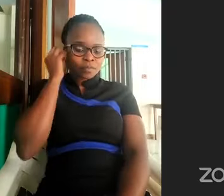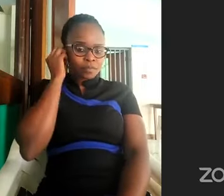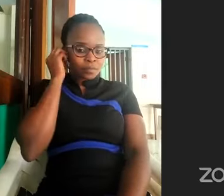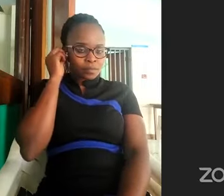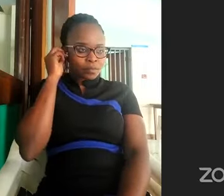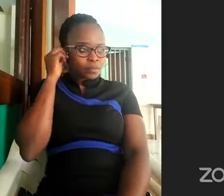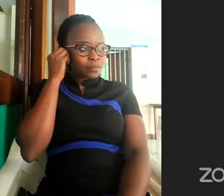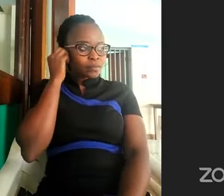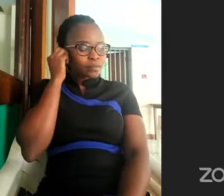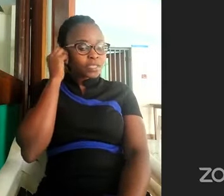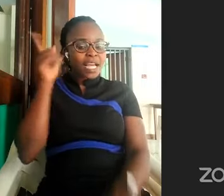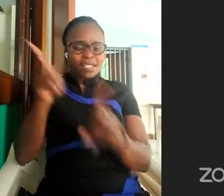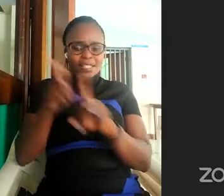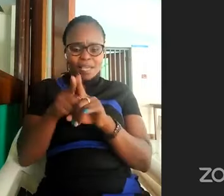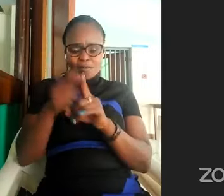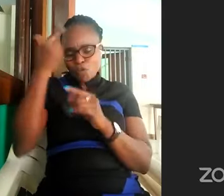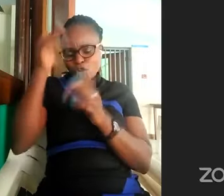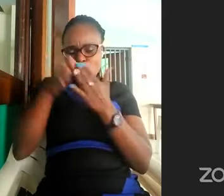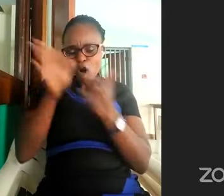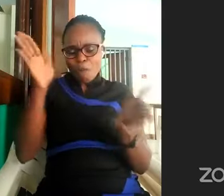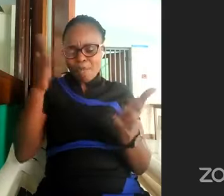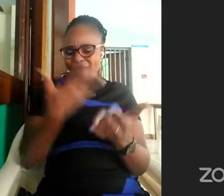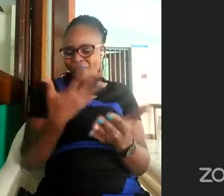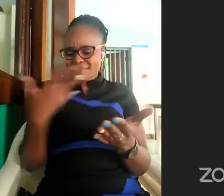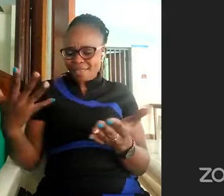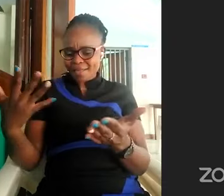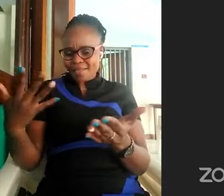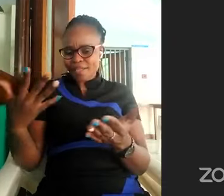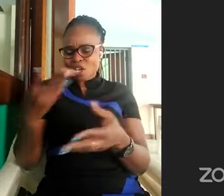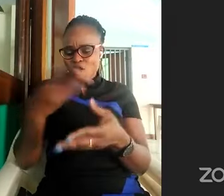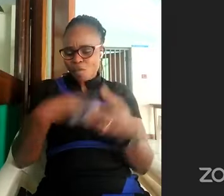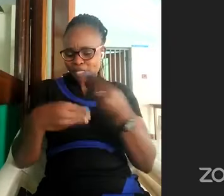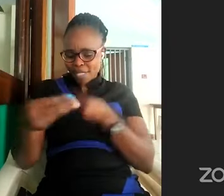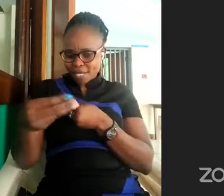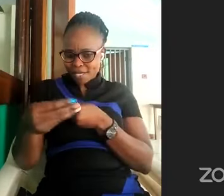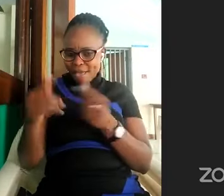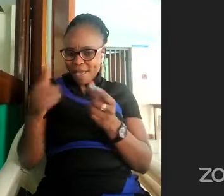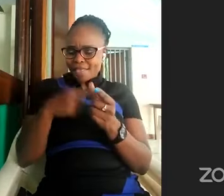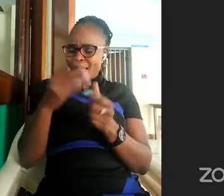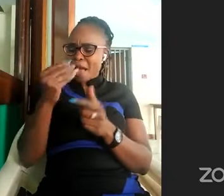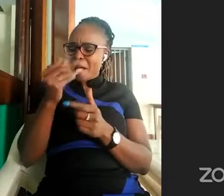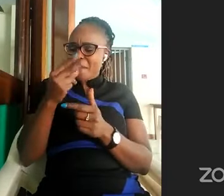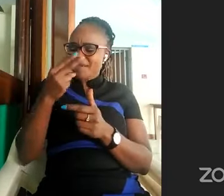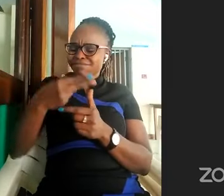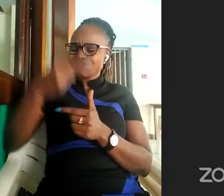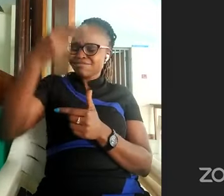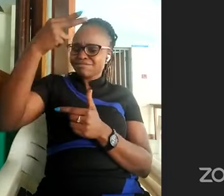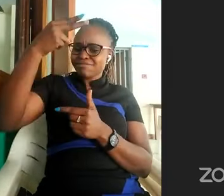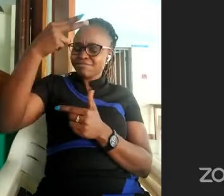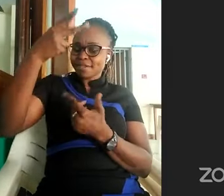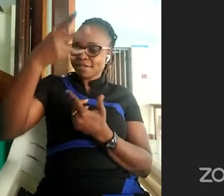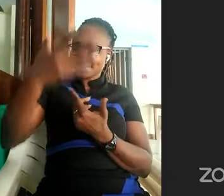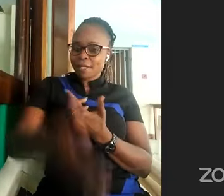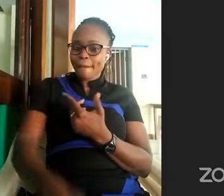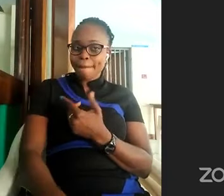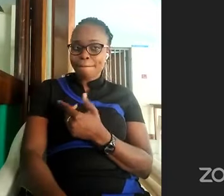selling, they'll hike the prices. And like those other persons, at our when you're on a paper, they'll always say, "Huyu lazima atatopoka,"